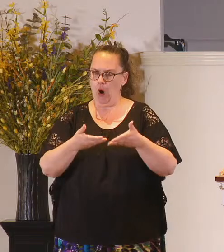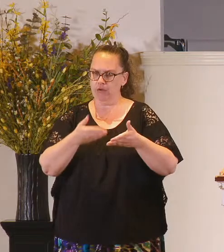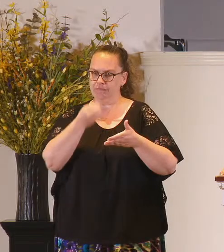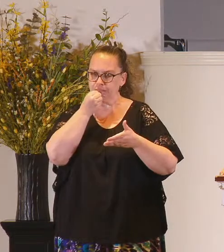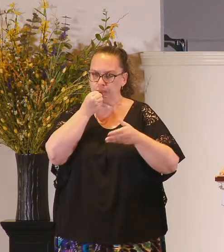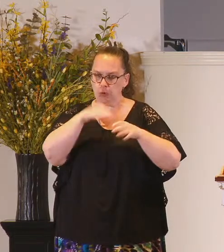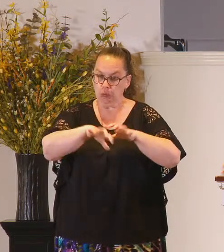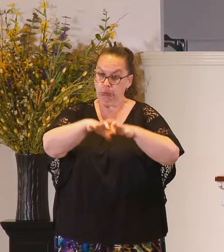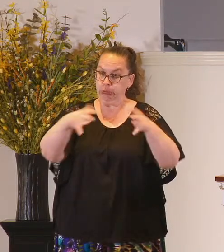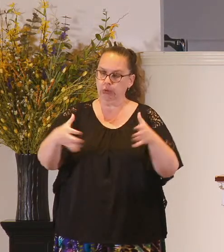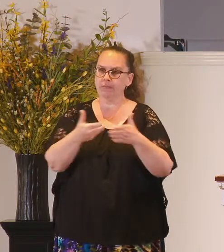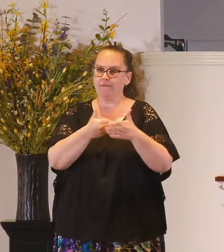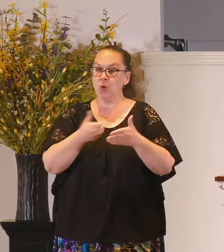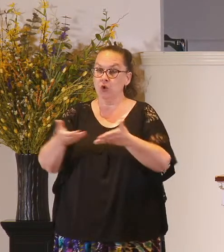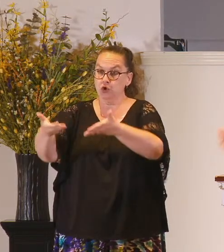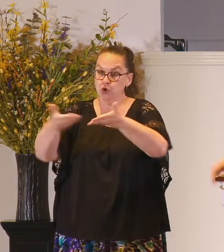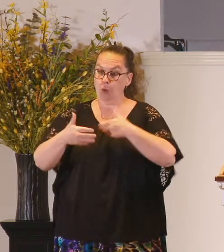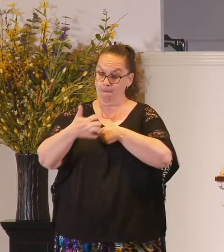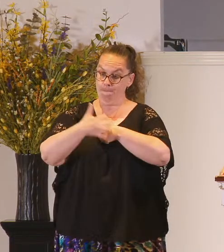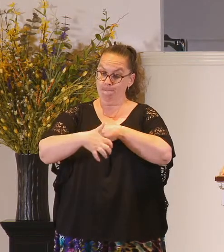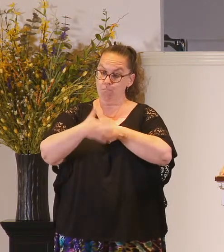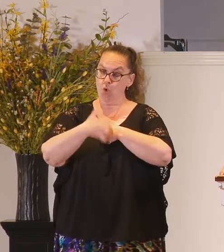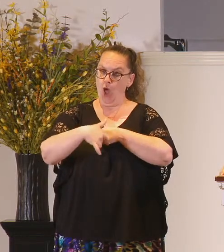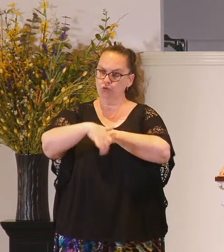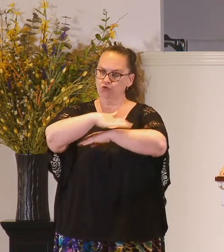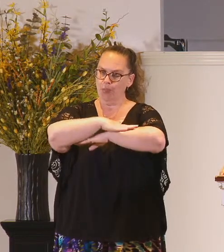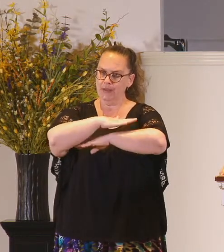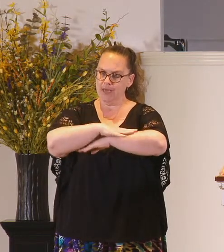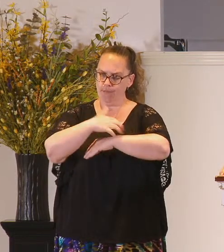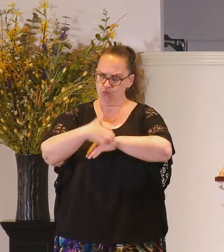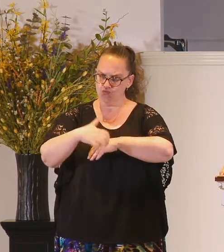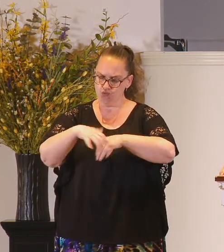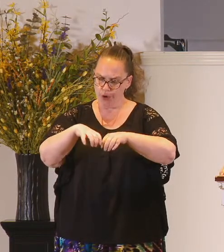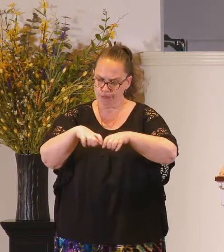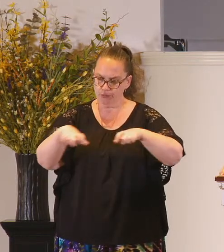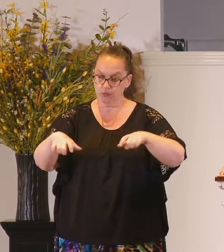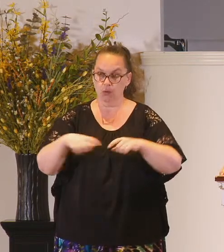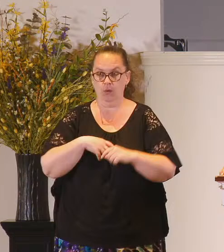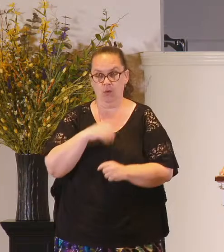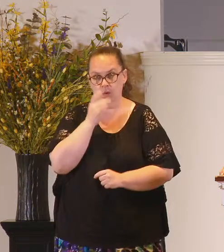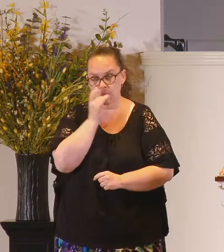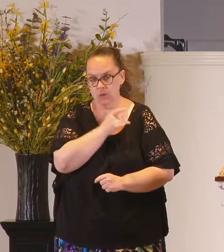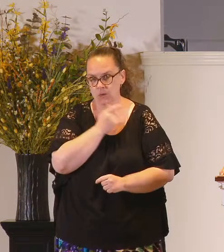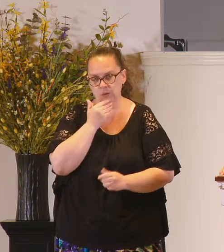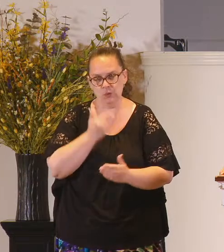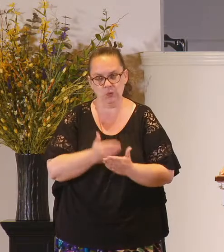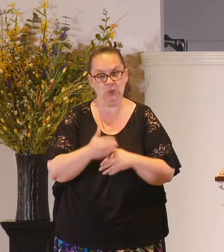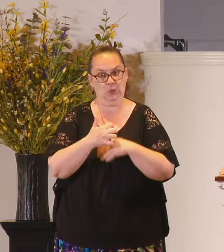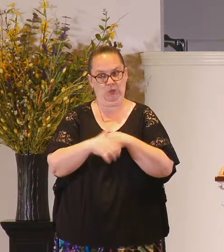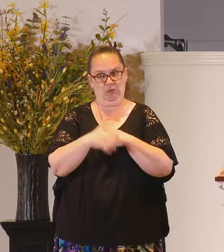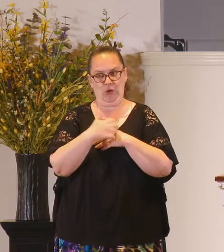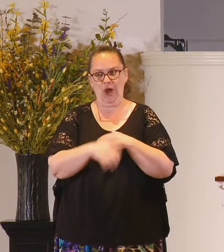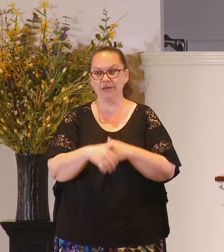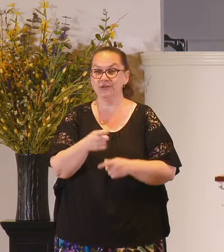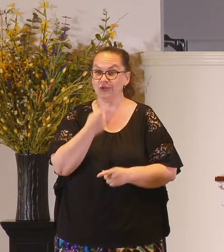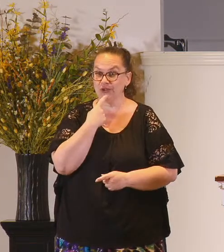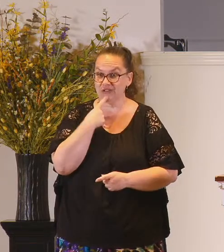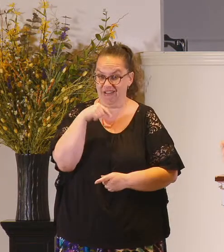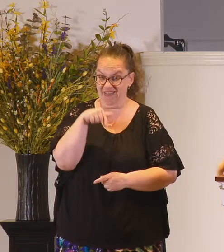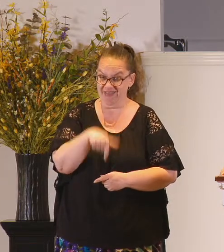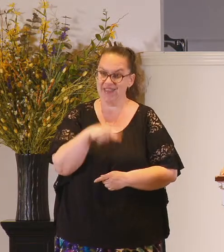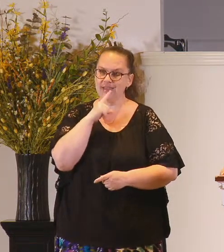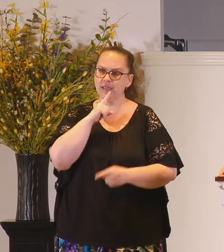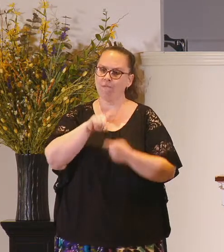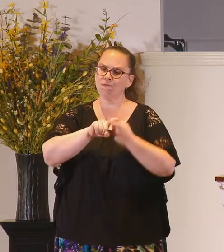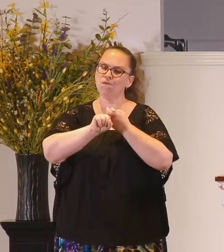spread of food, she brought bread to the table. And it was really good. And she said, this is